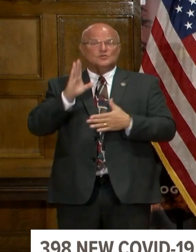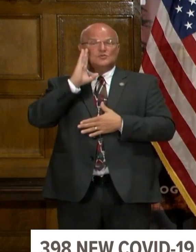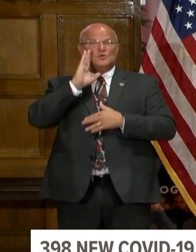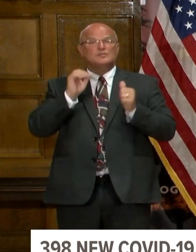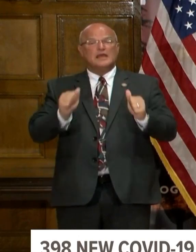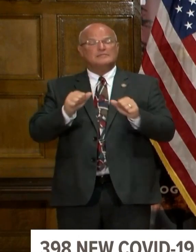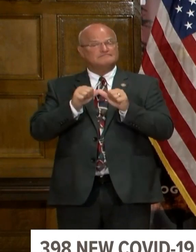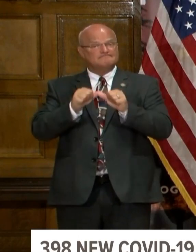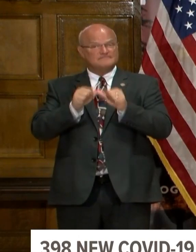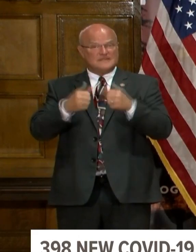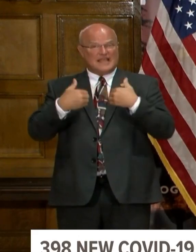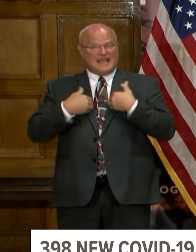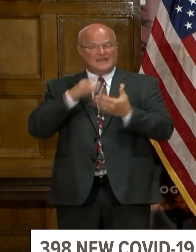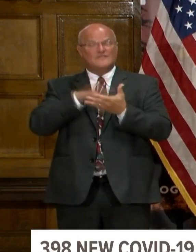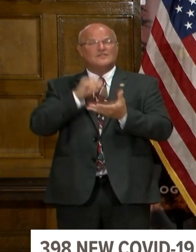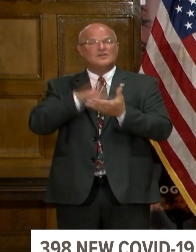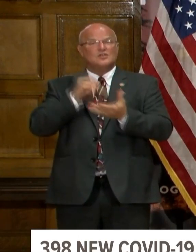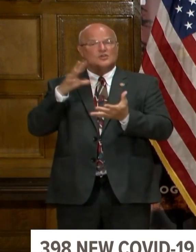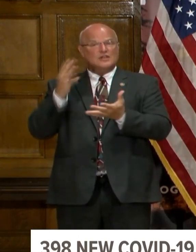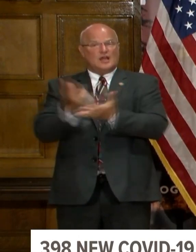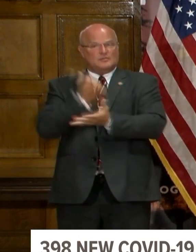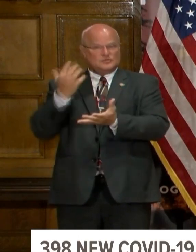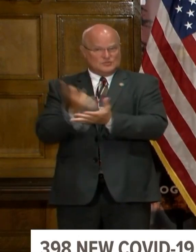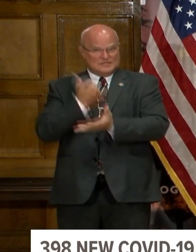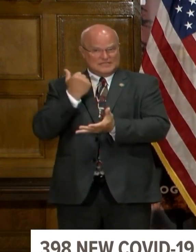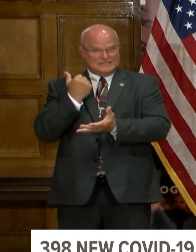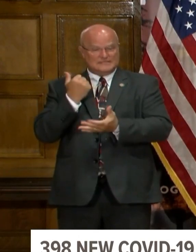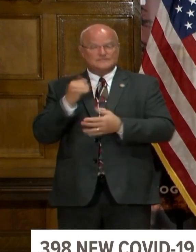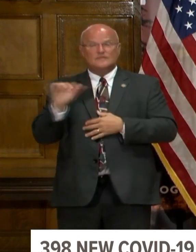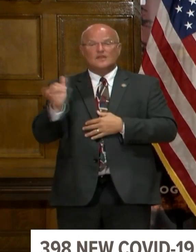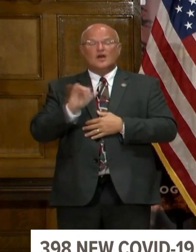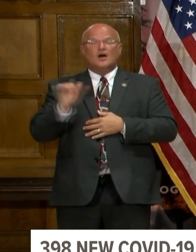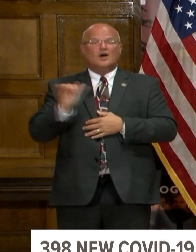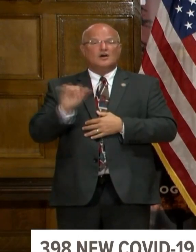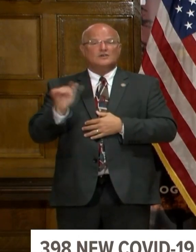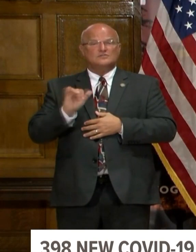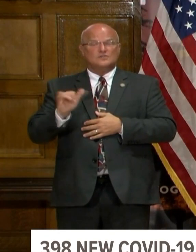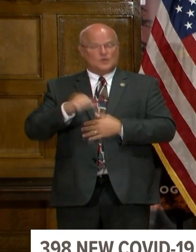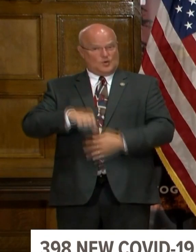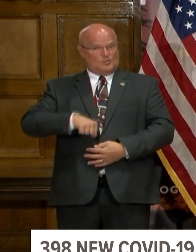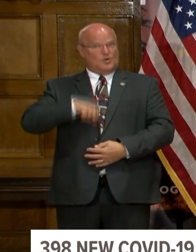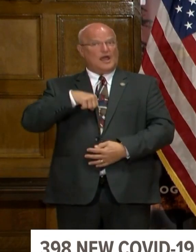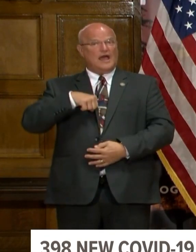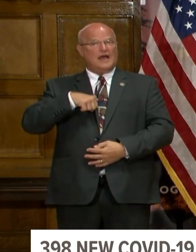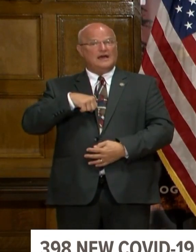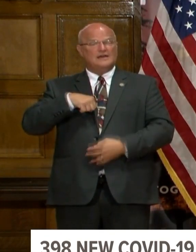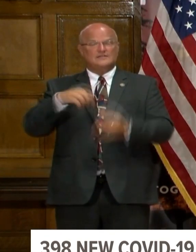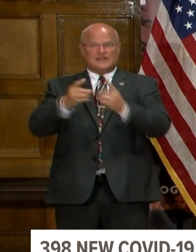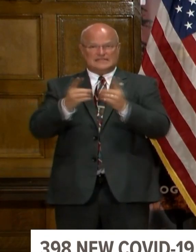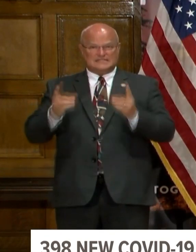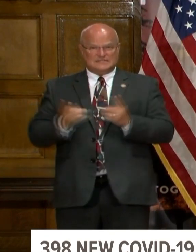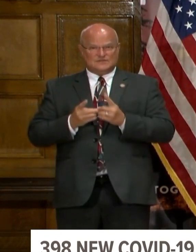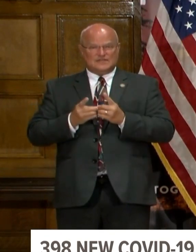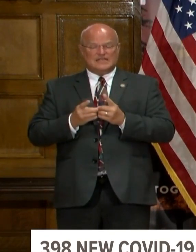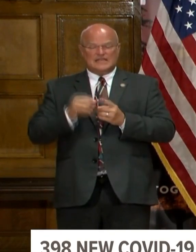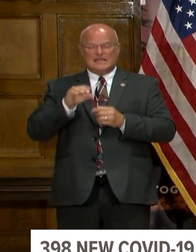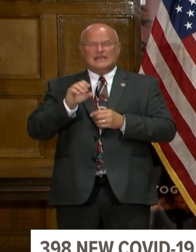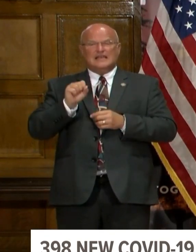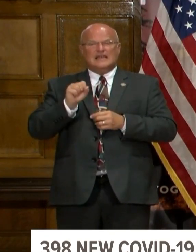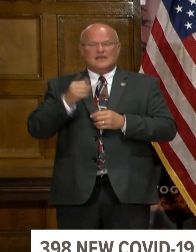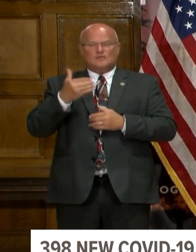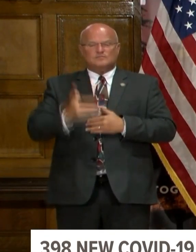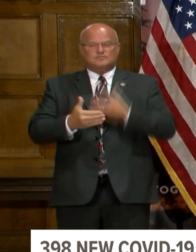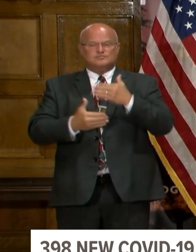to be able to continue to have those learning opportunities. We also are very proud of our districts in the steps that they